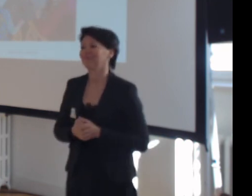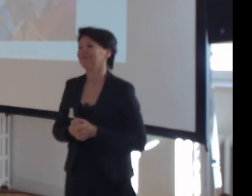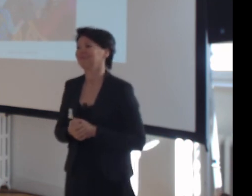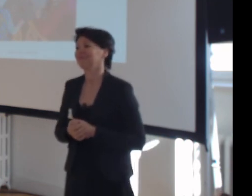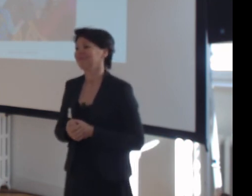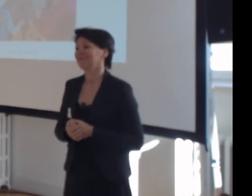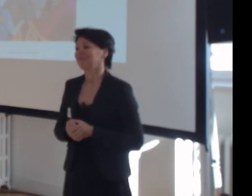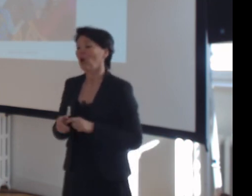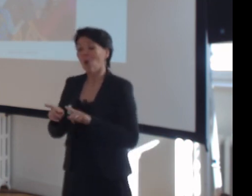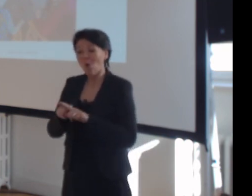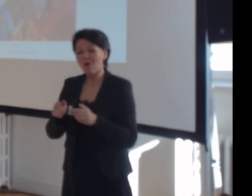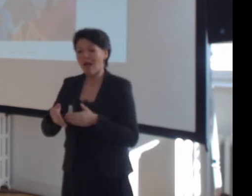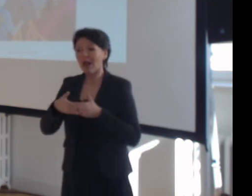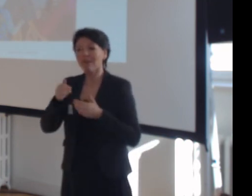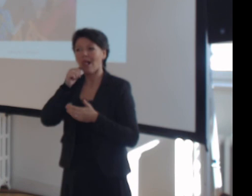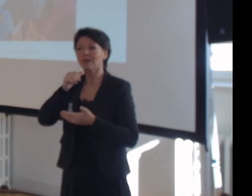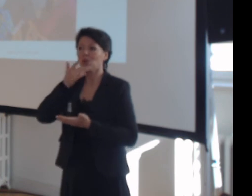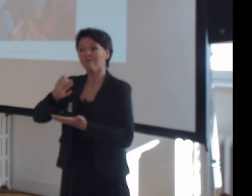reading aloud.